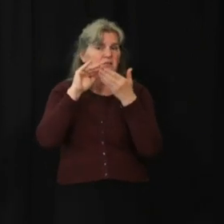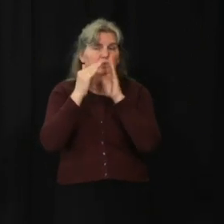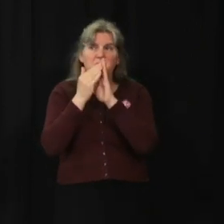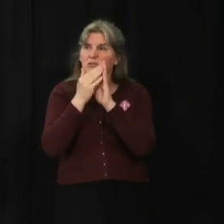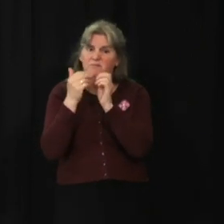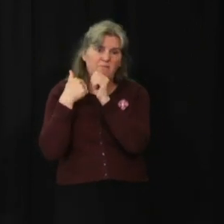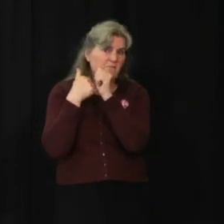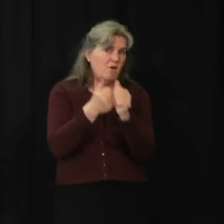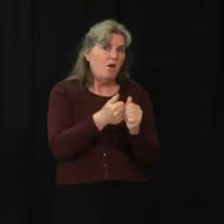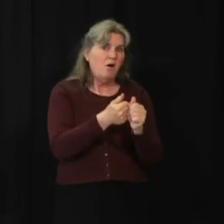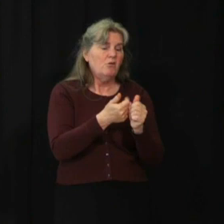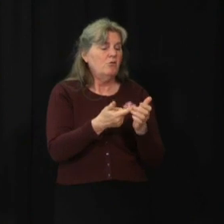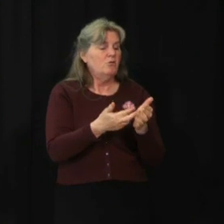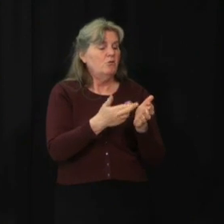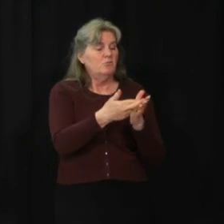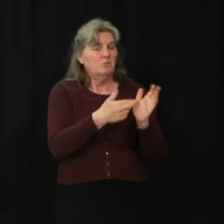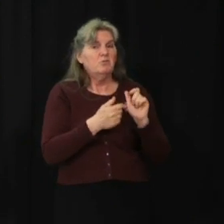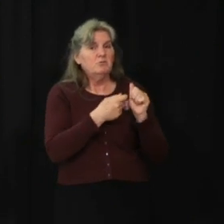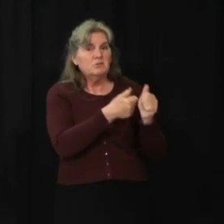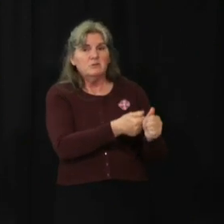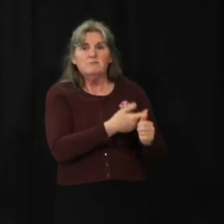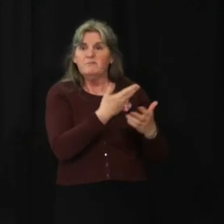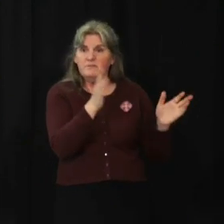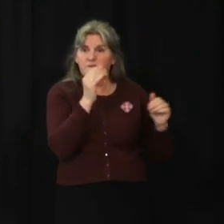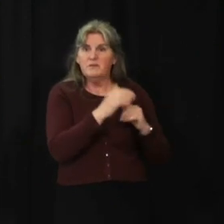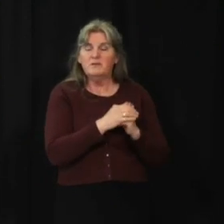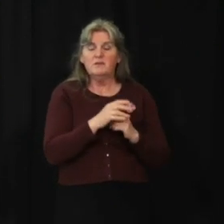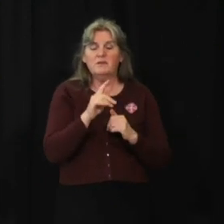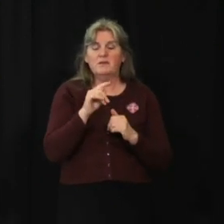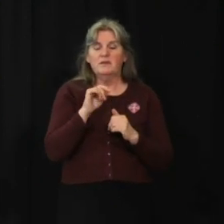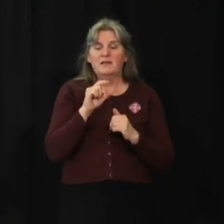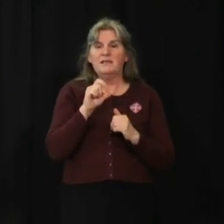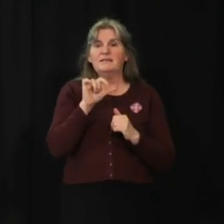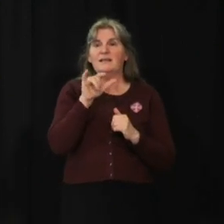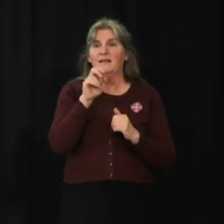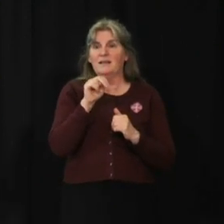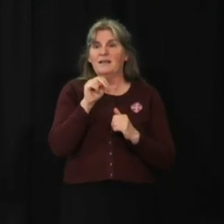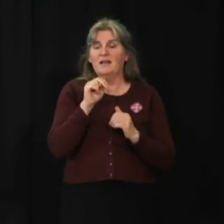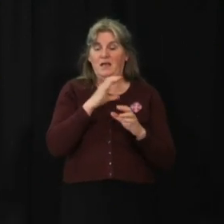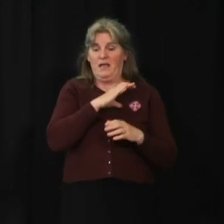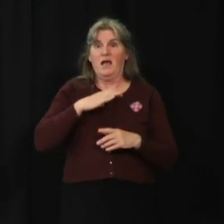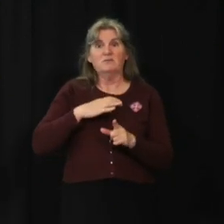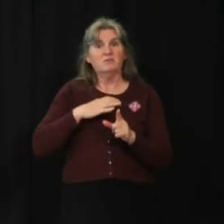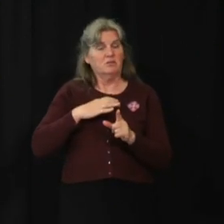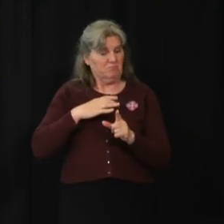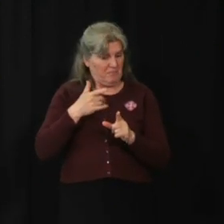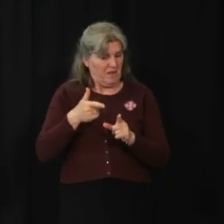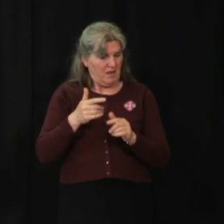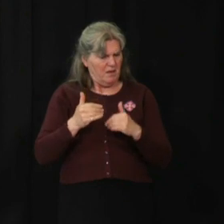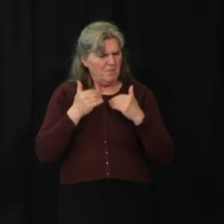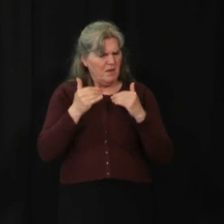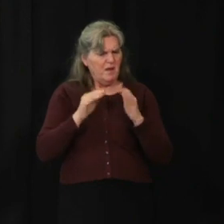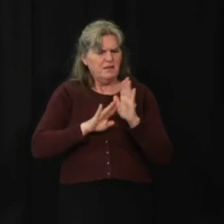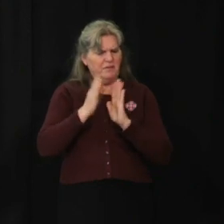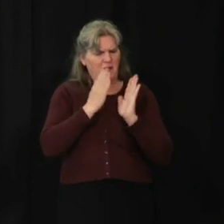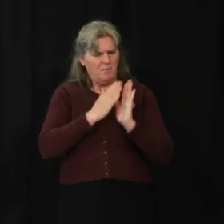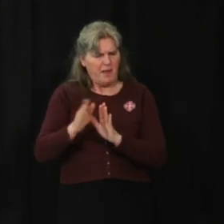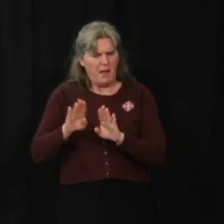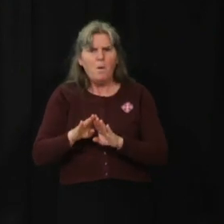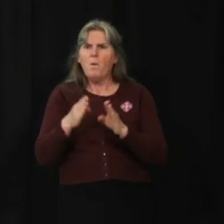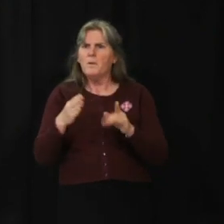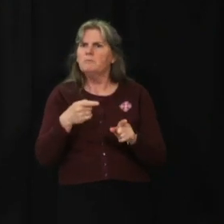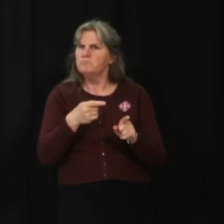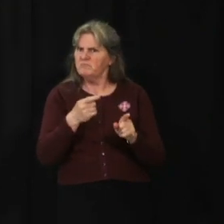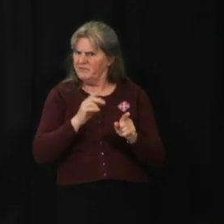I know, for example, Nashada Hene in Tesla and Clinka Council, they are moving forward on a plan to reopen.